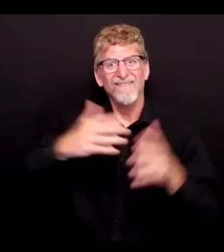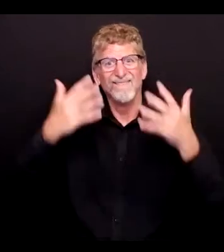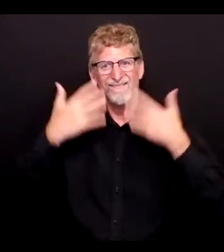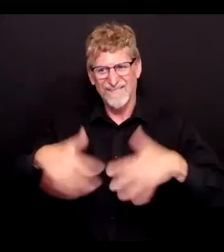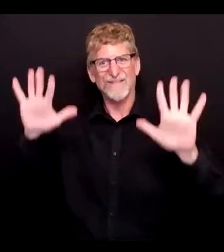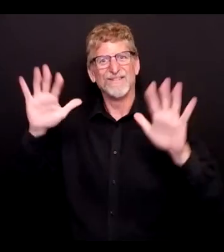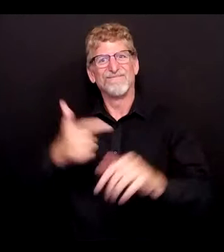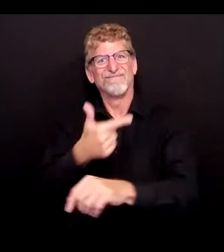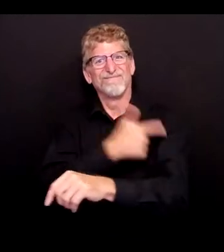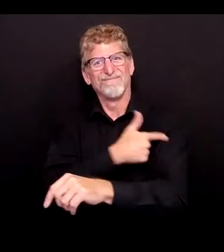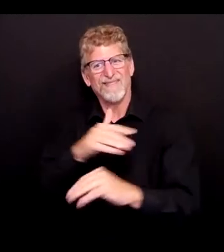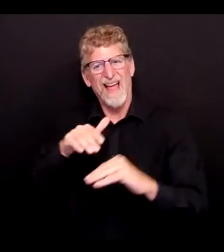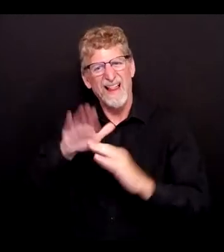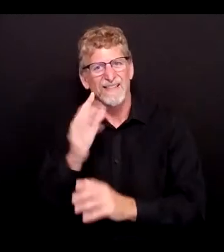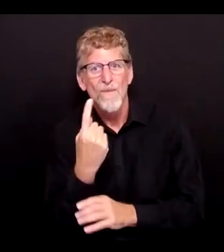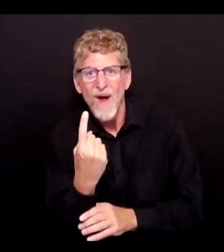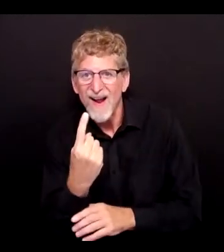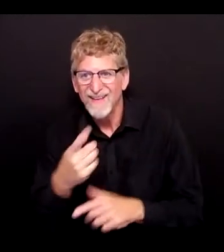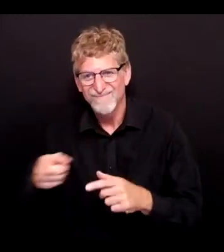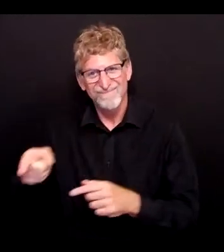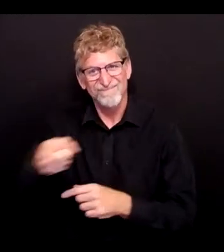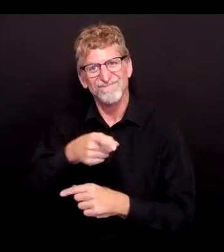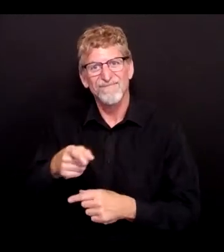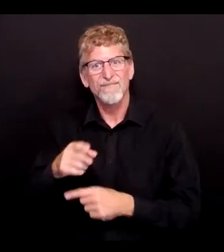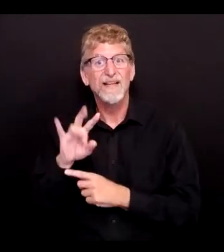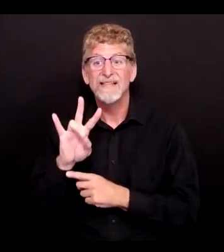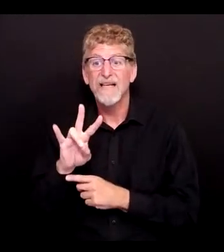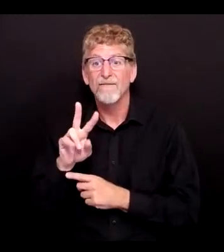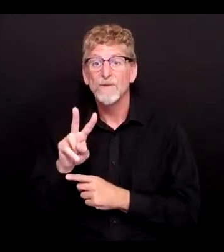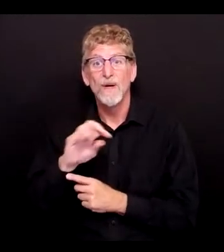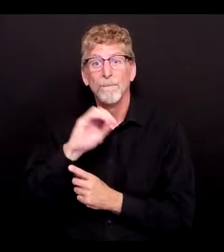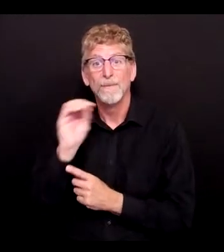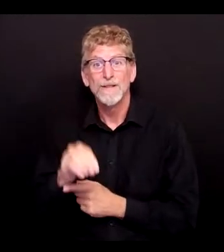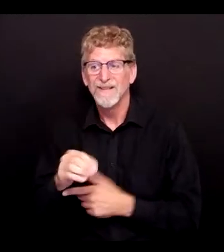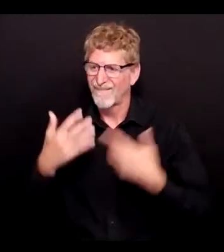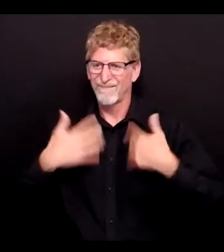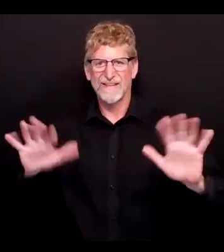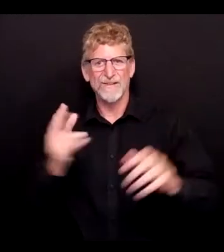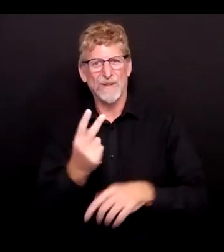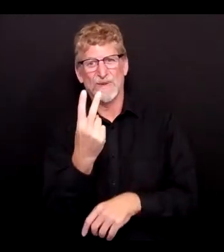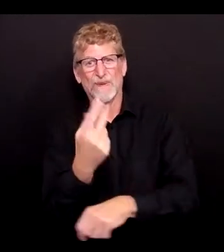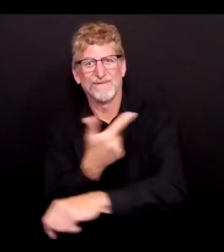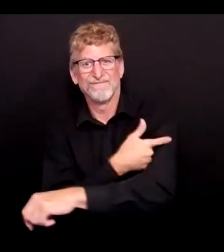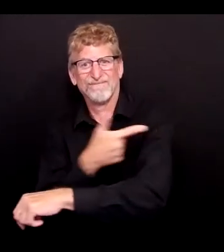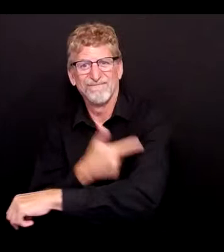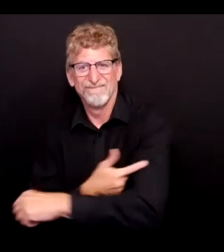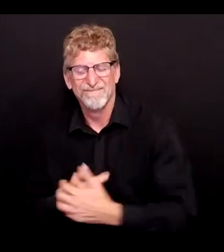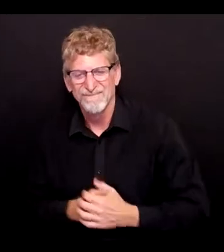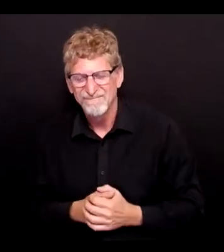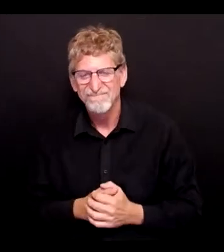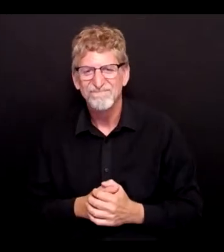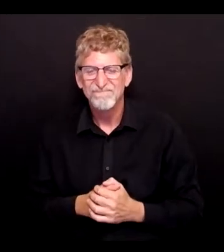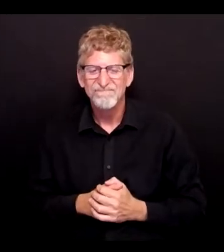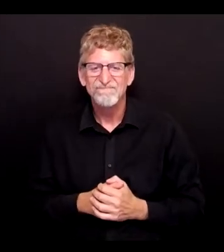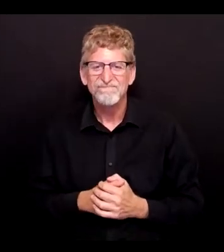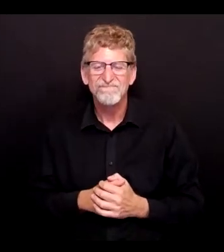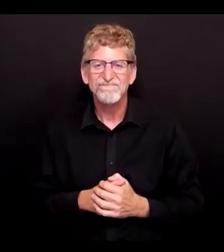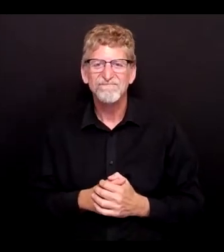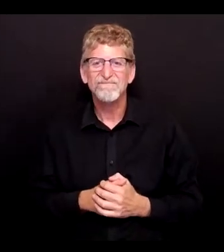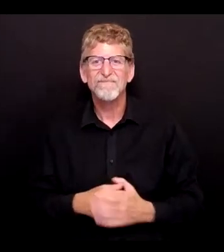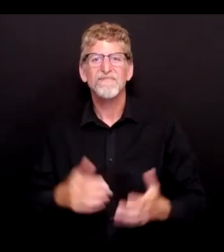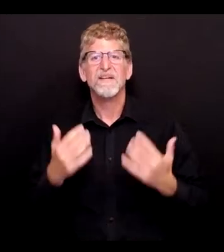72% with complete series. With that, I will turn it over to Dr. Linfield for an update on the